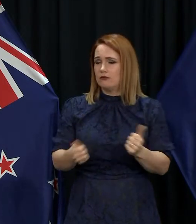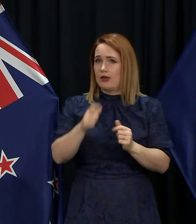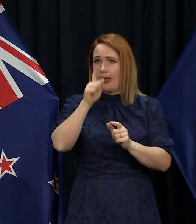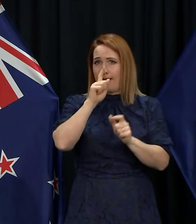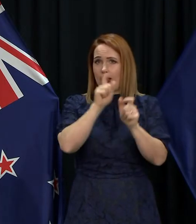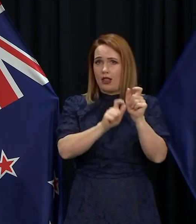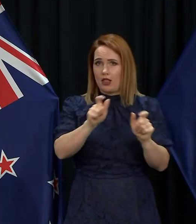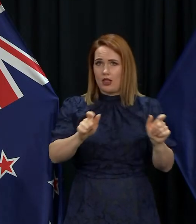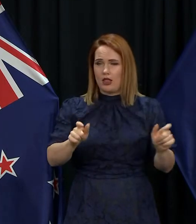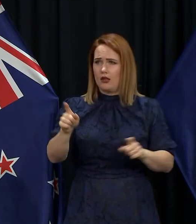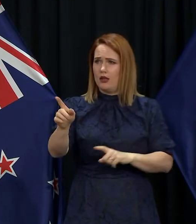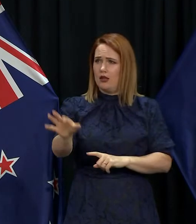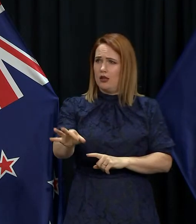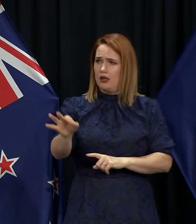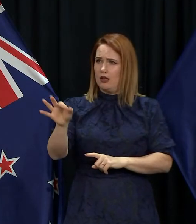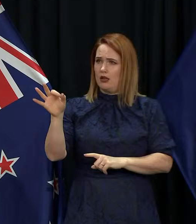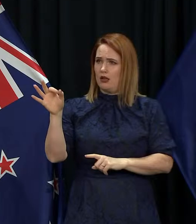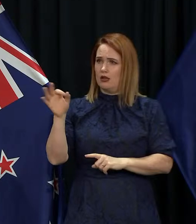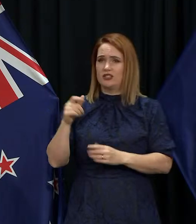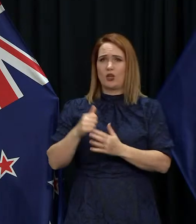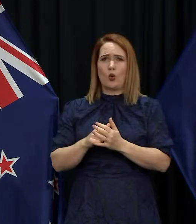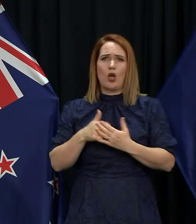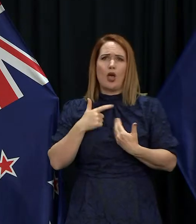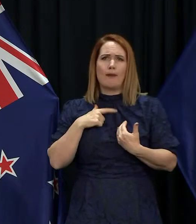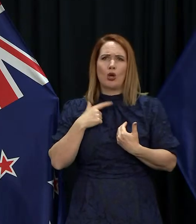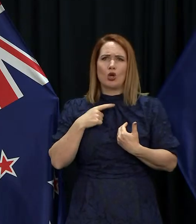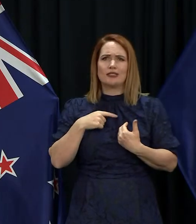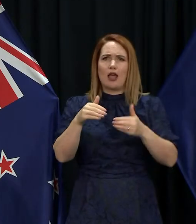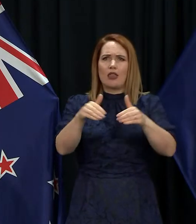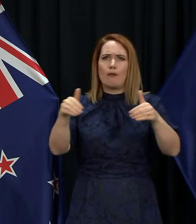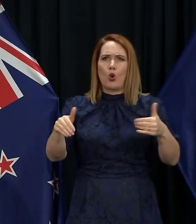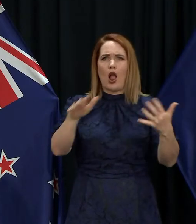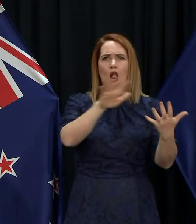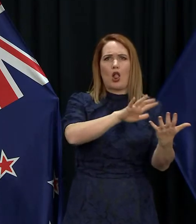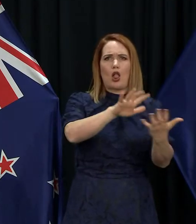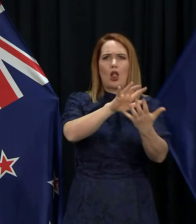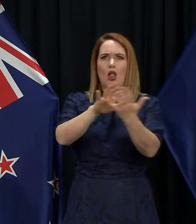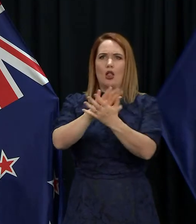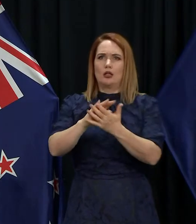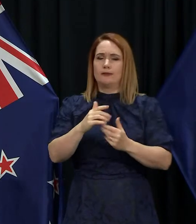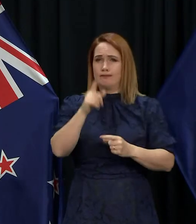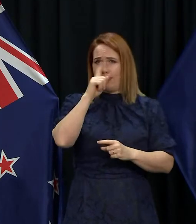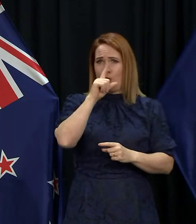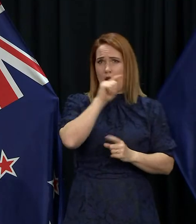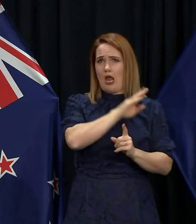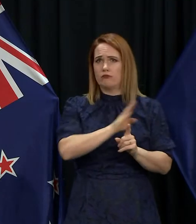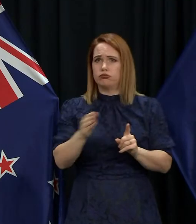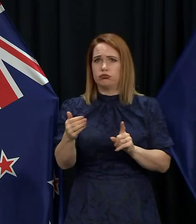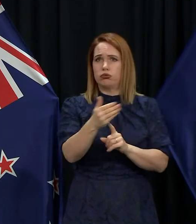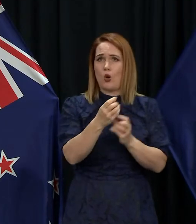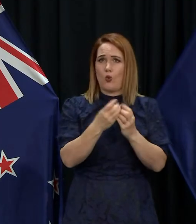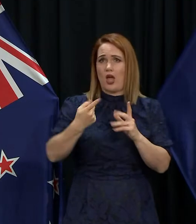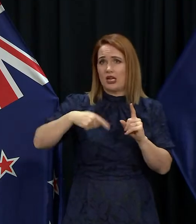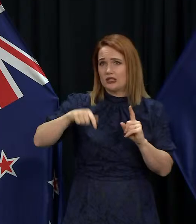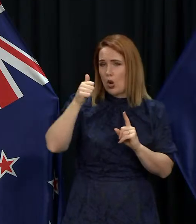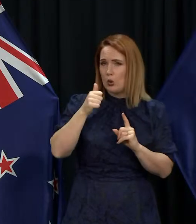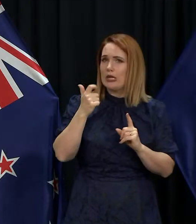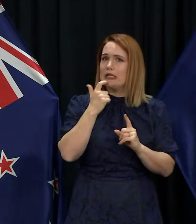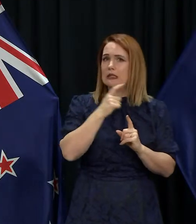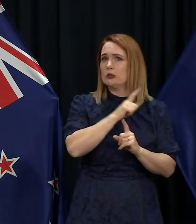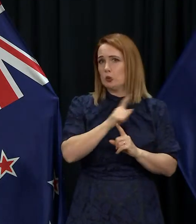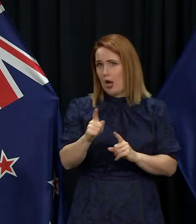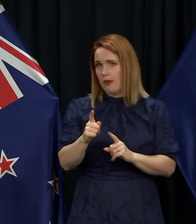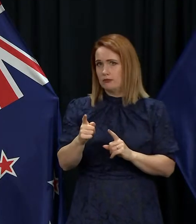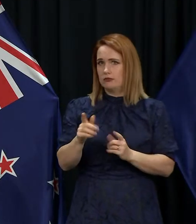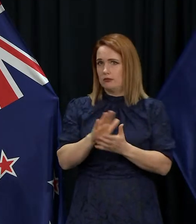people. The porous nature of the maritime border as opposed to coming through airports or specific ports of entrance. Yes. But we want to make sure